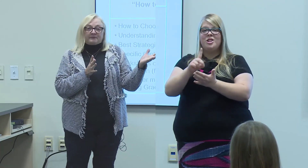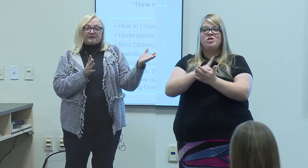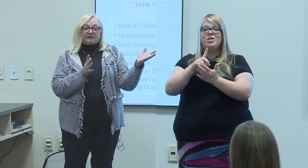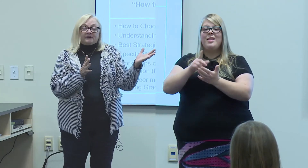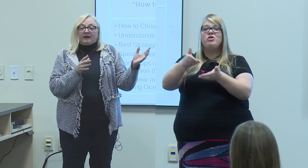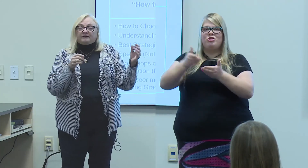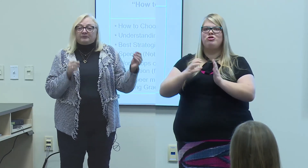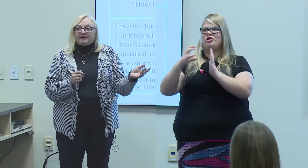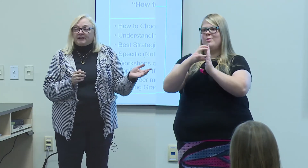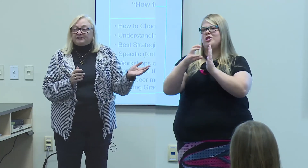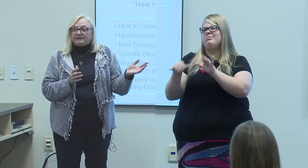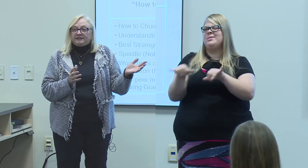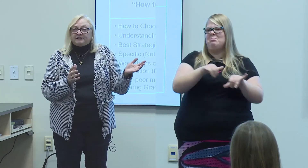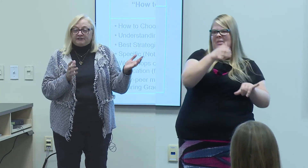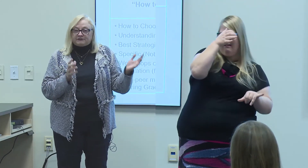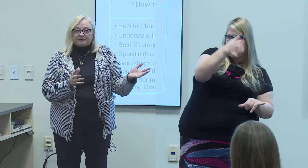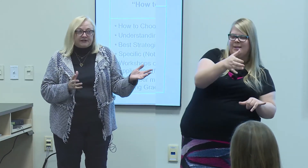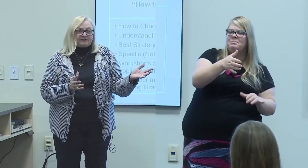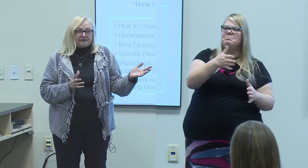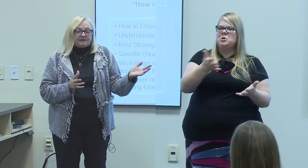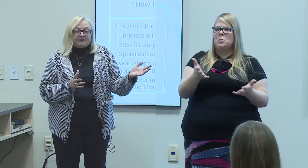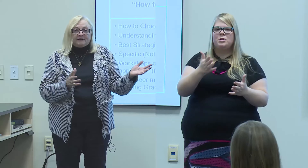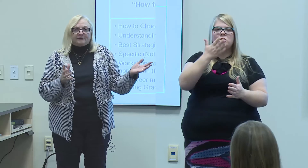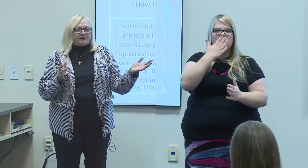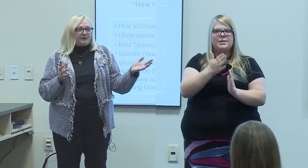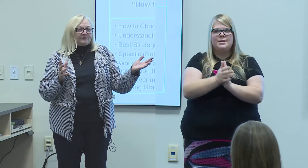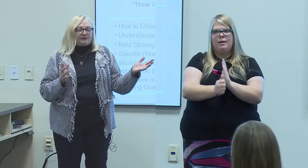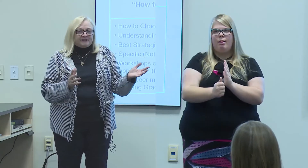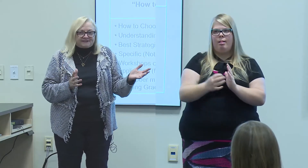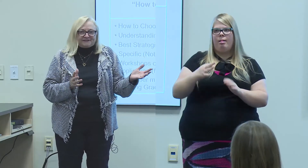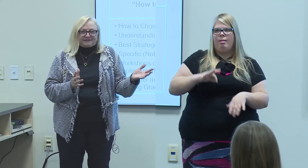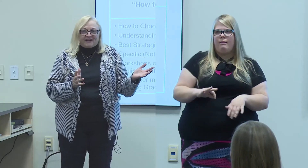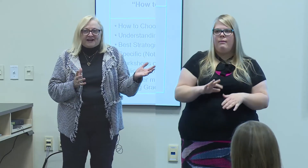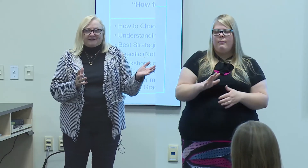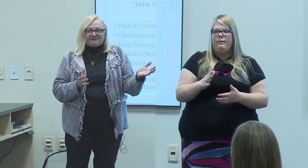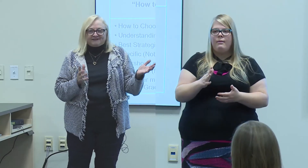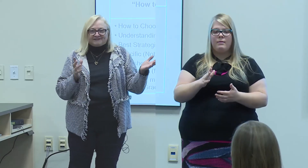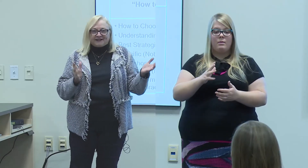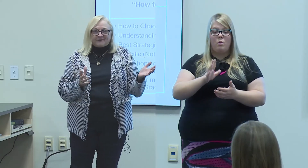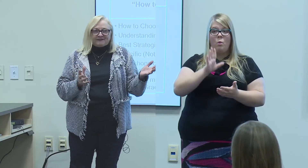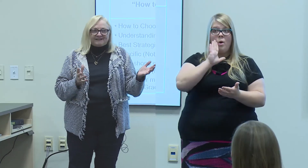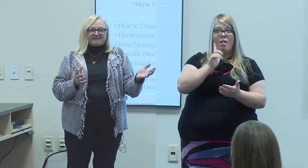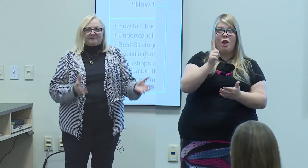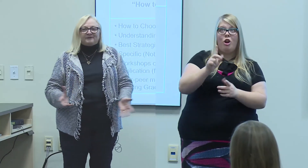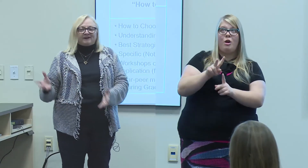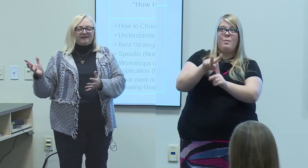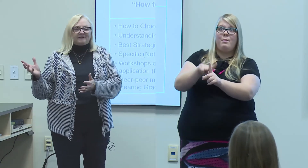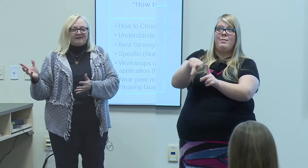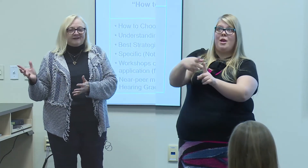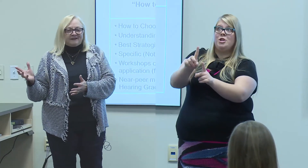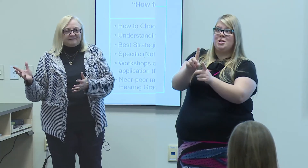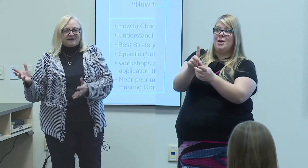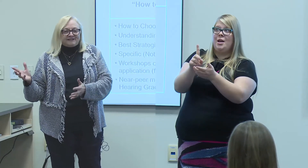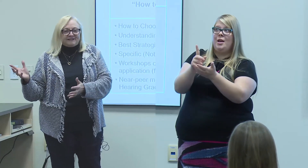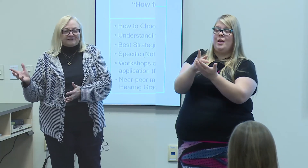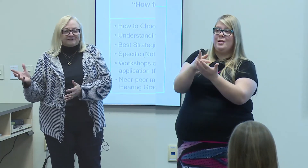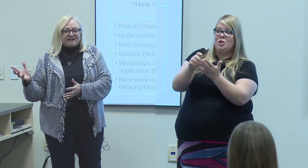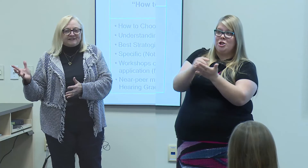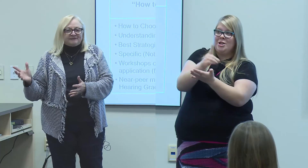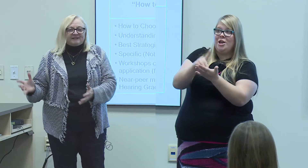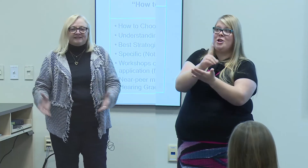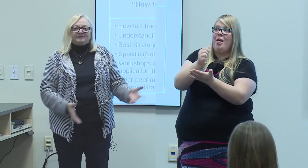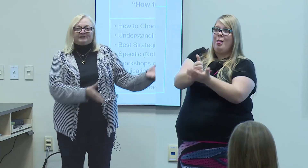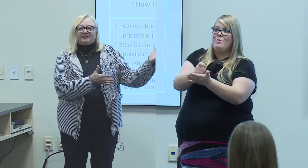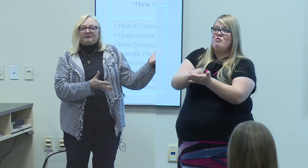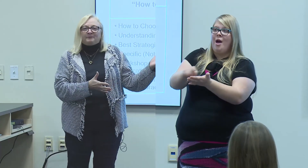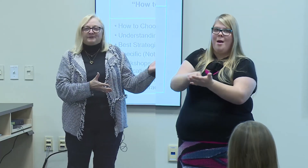introductory chapter of your PhD dissertation. So it's a great skill to have, because not only does it help you write your PhD